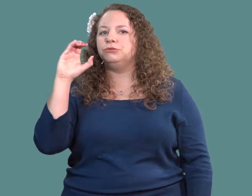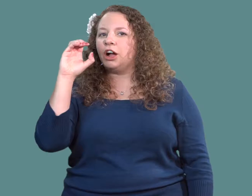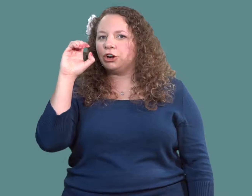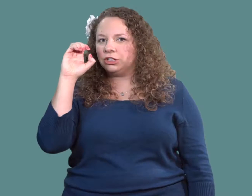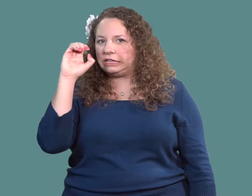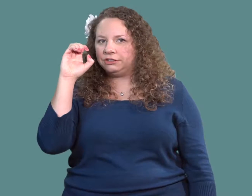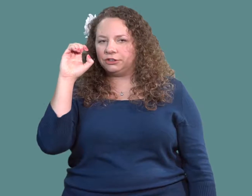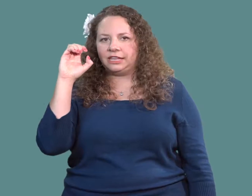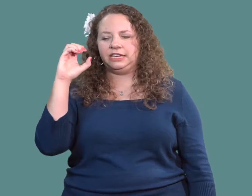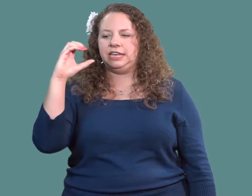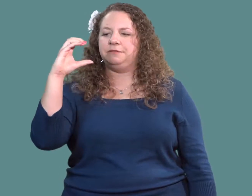not curl in and look like an E.